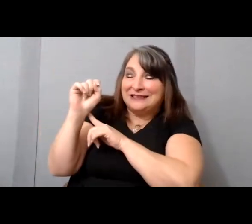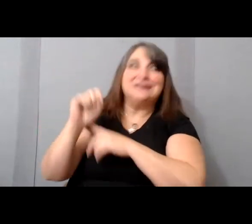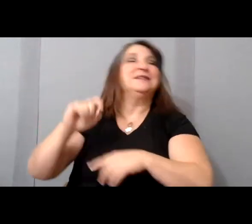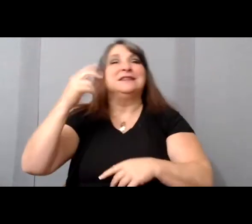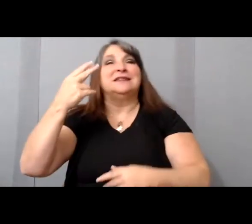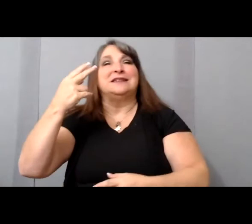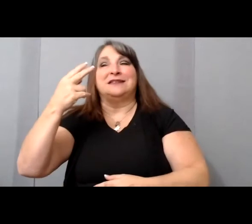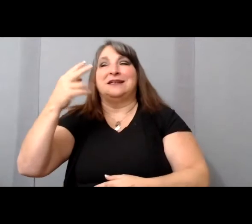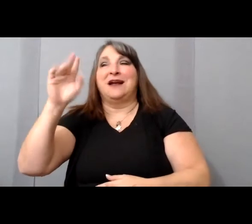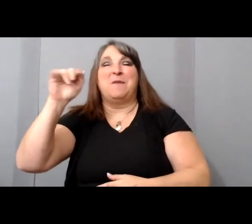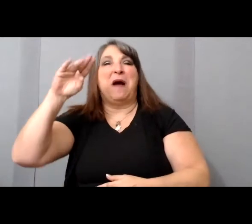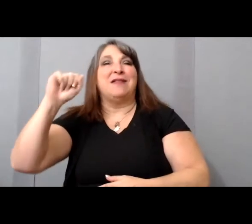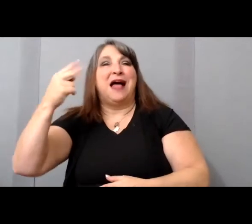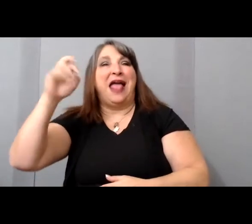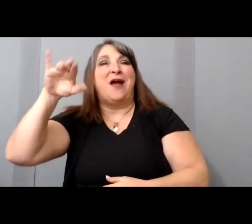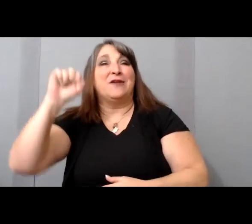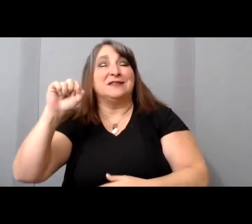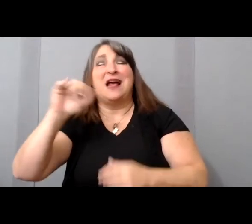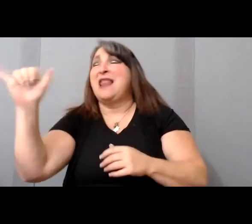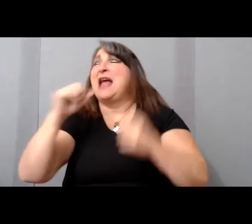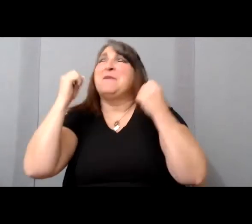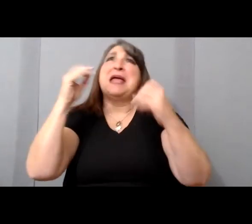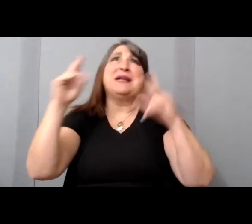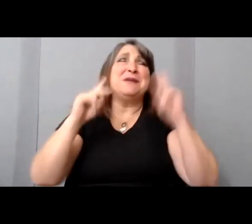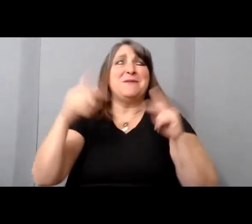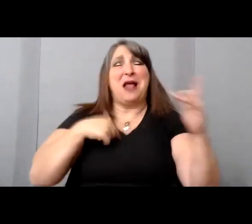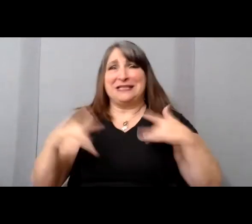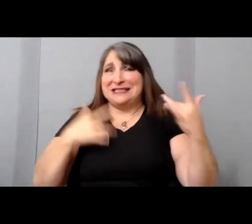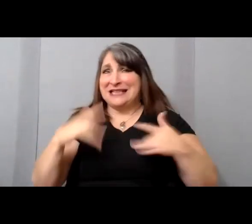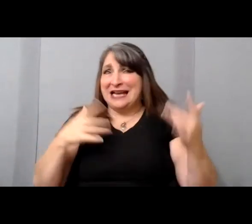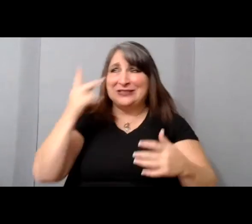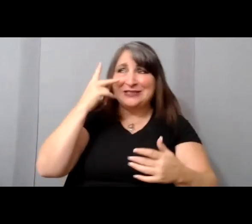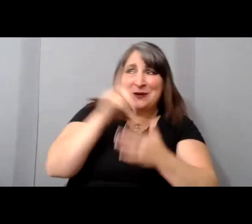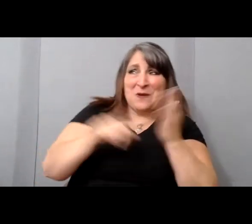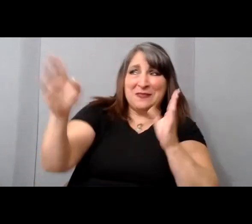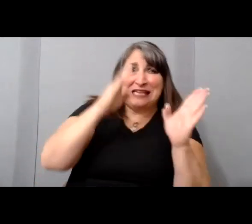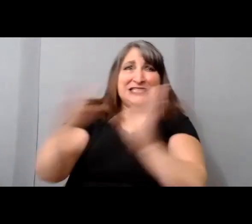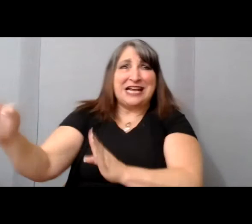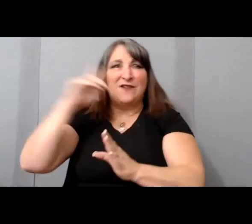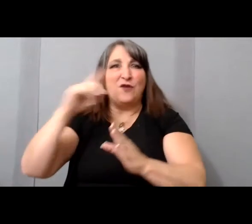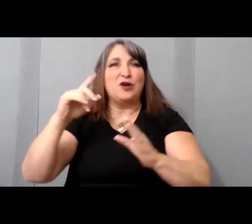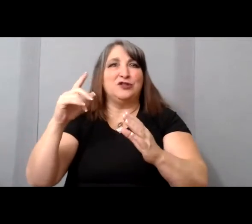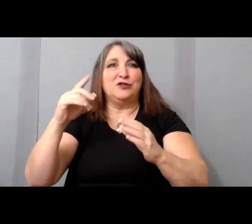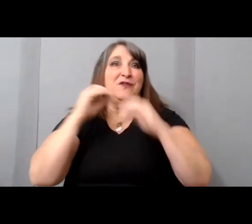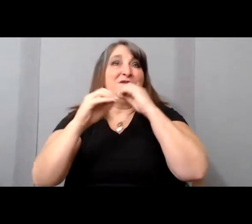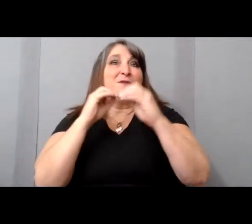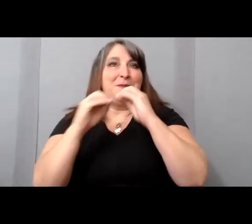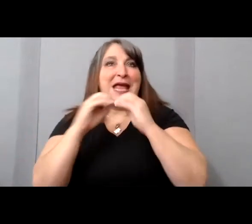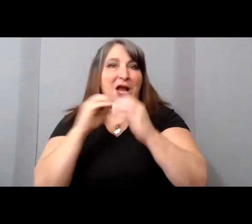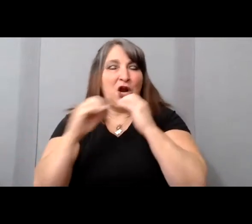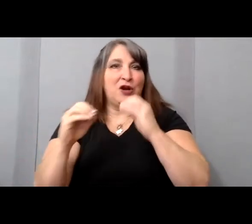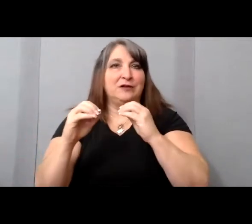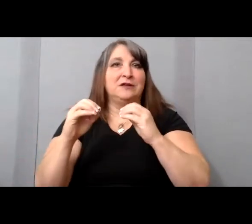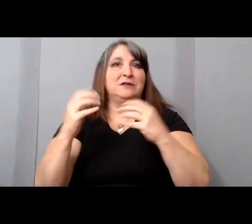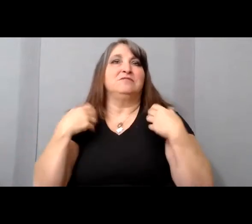like many people, I'm looking forward to the agenda that will be set for repairing our country. We've seen what the GOP